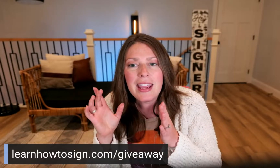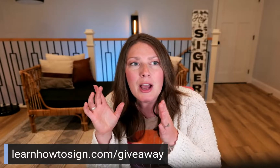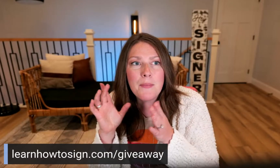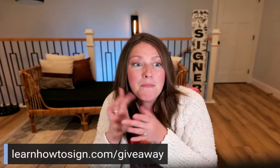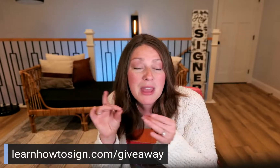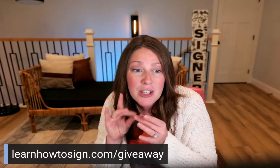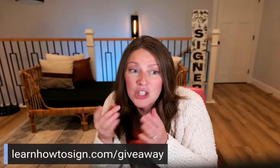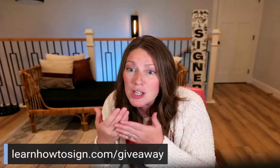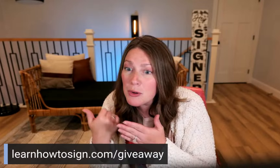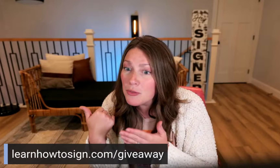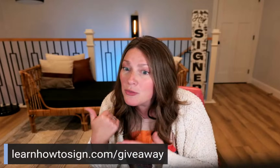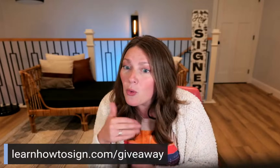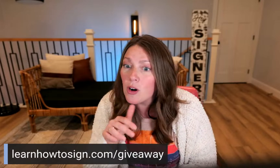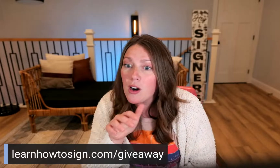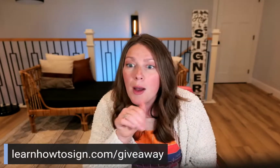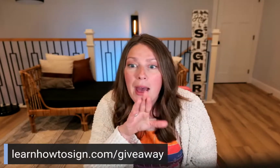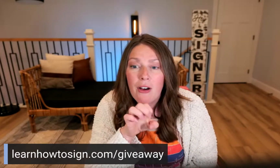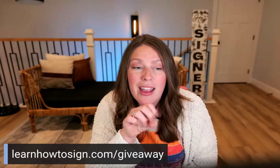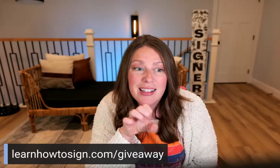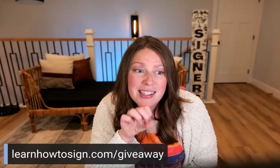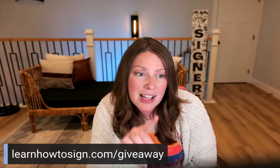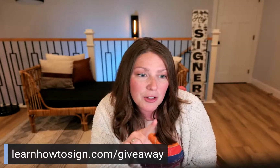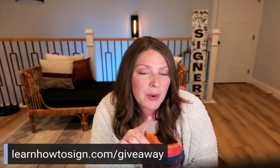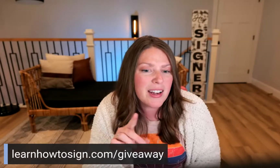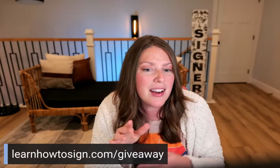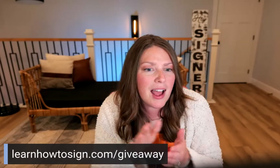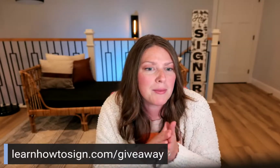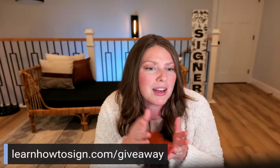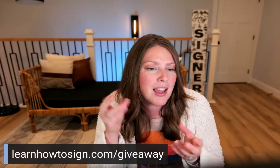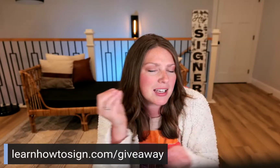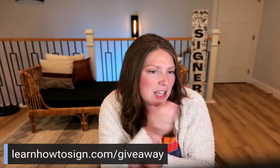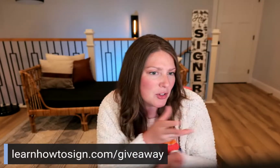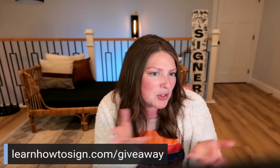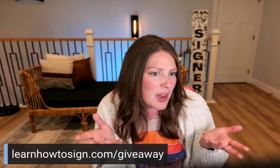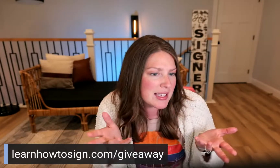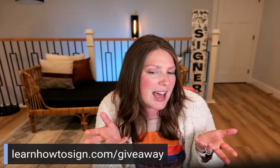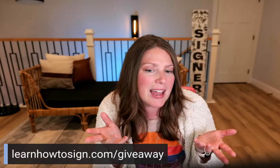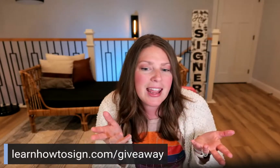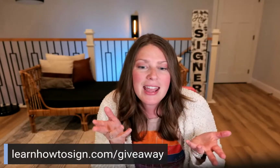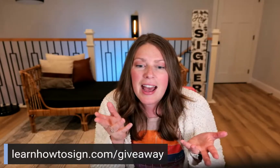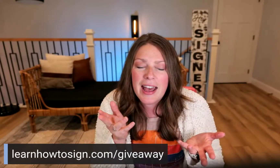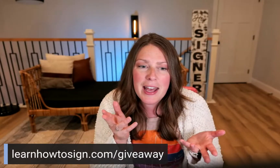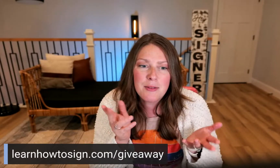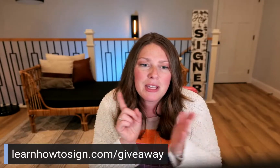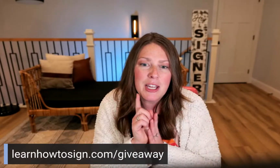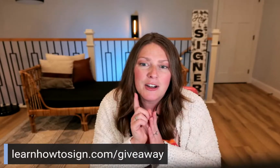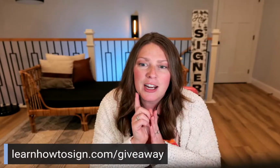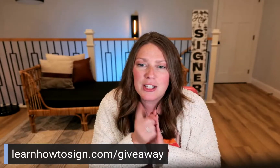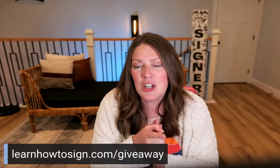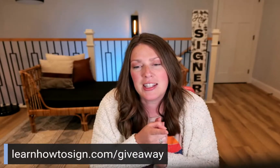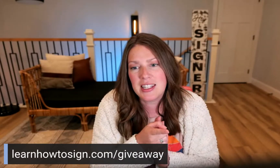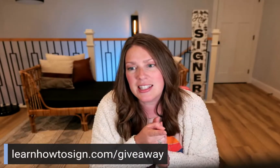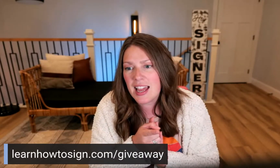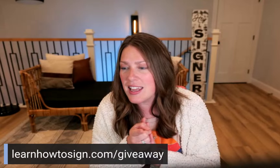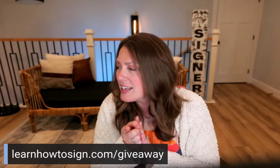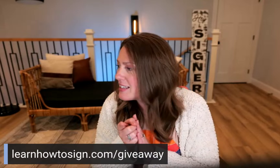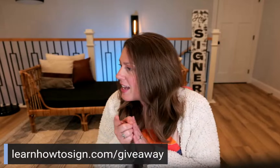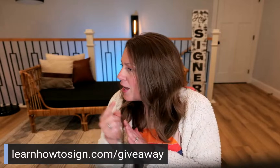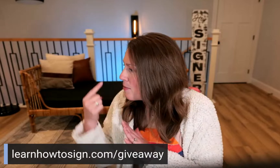I mentioned before about Accelerated. I'm gonna kind of tell you guys that here in just a second. How